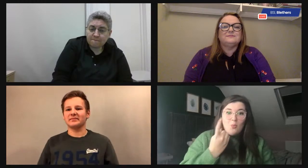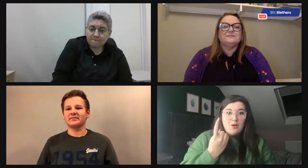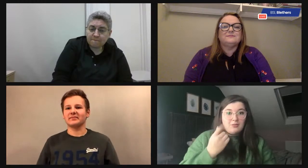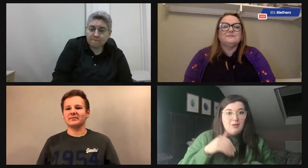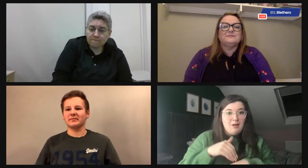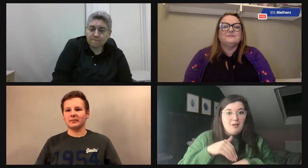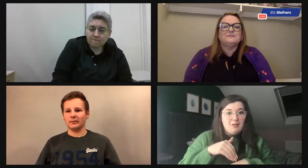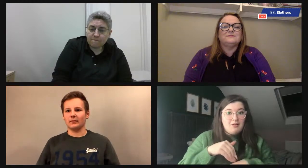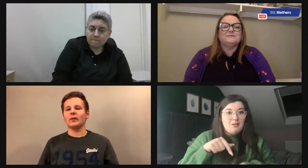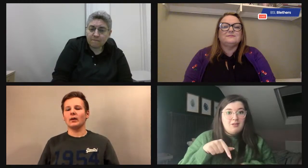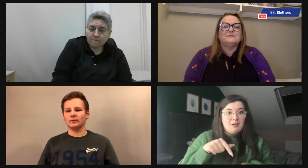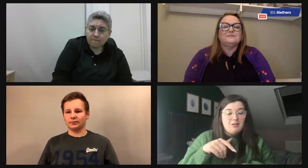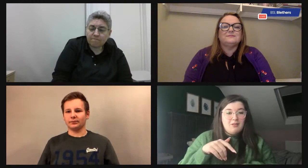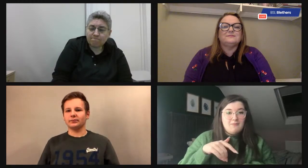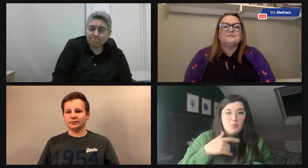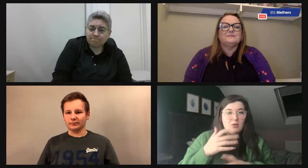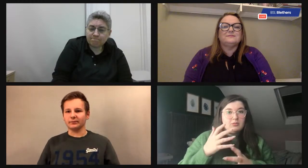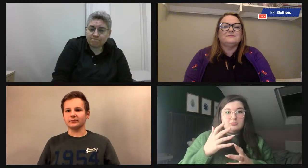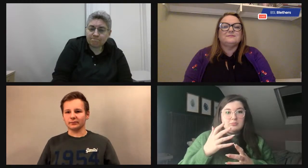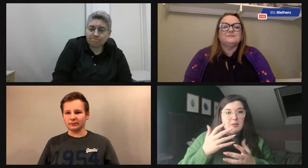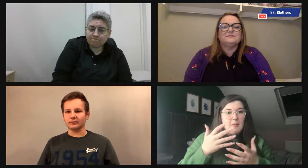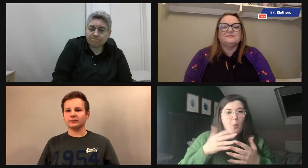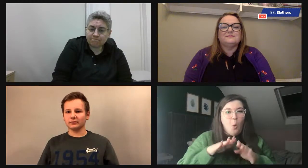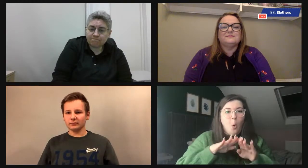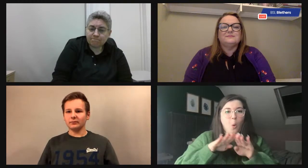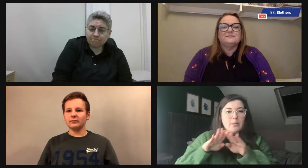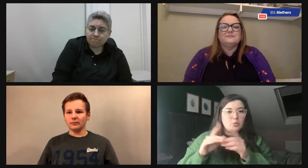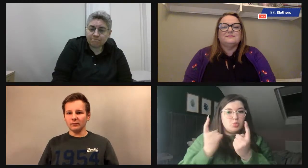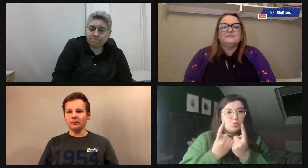think social media is the number one